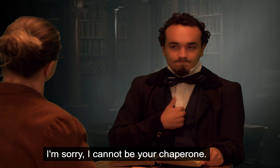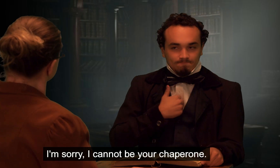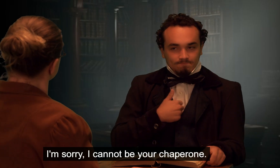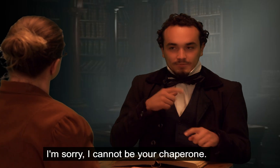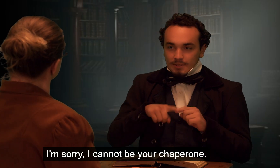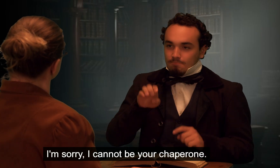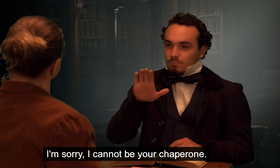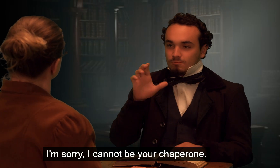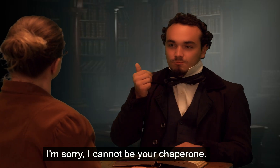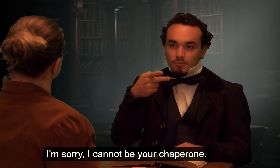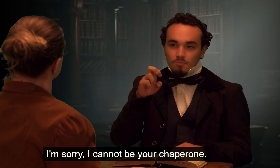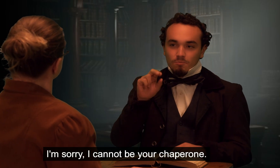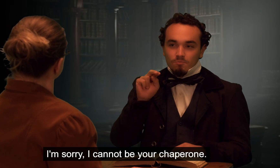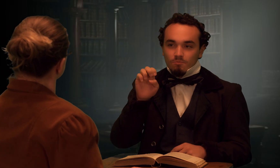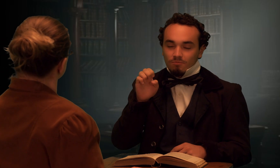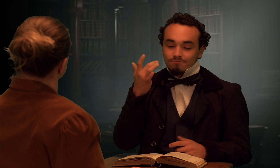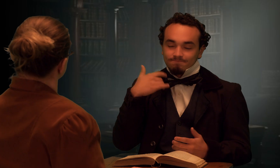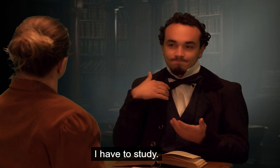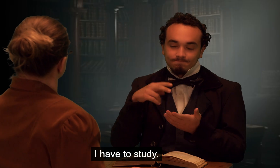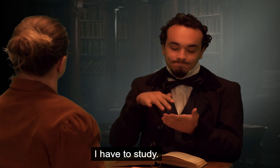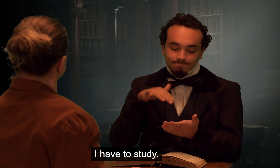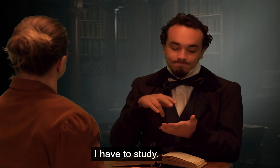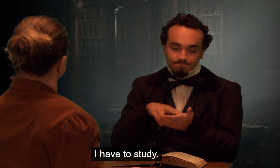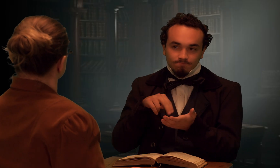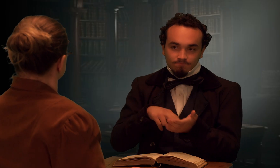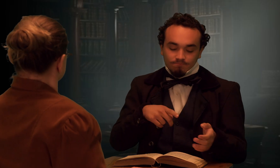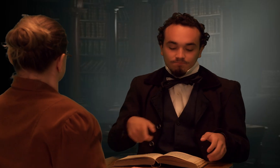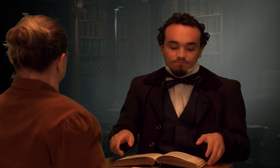I'm sorry, I cannot be your chaperone. I have to study.